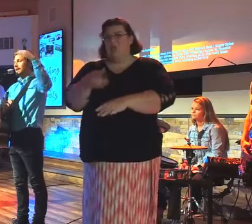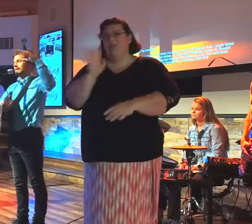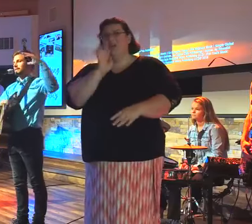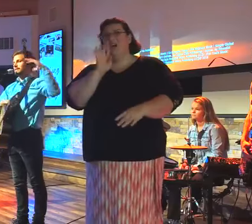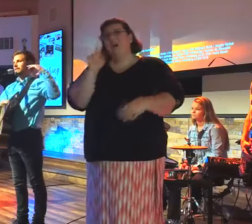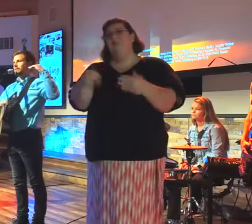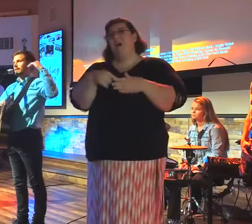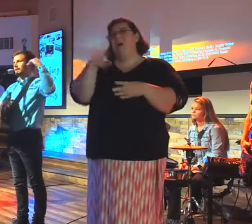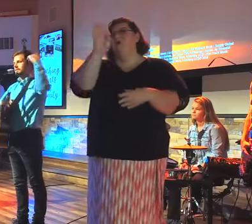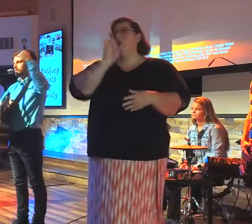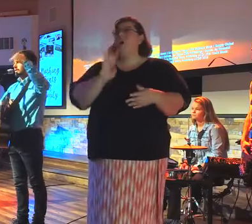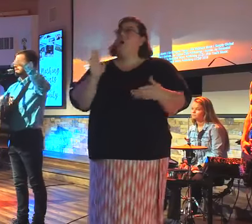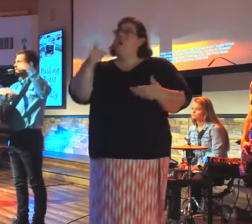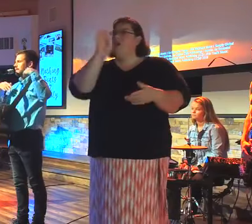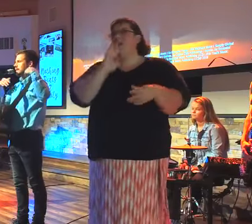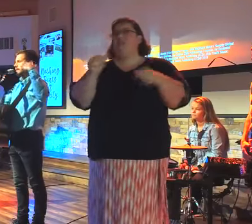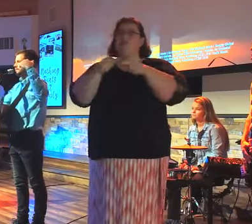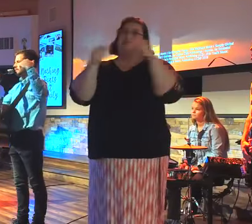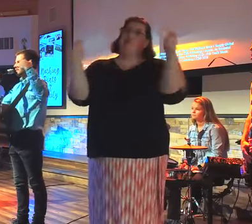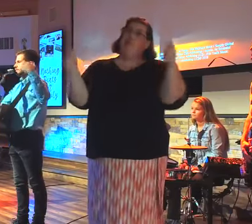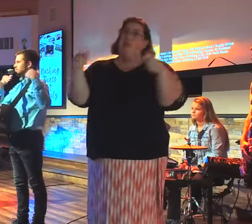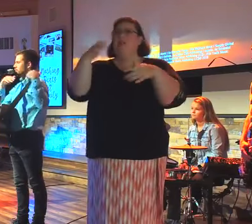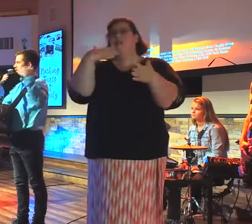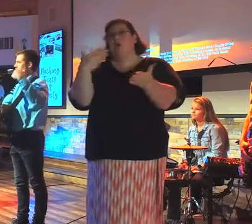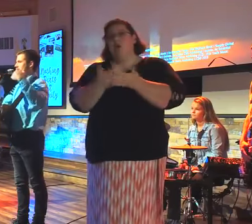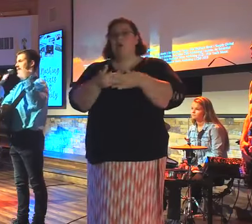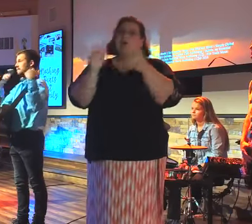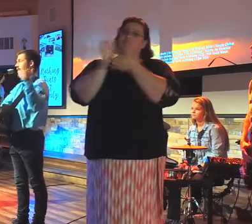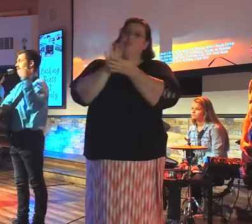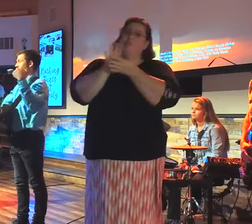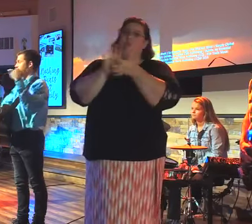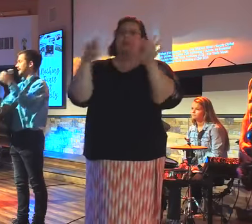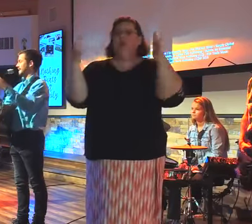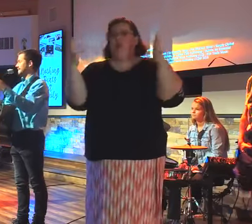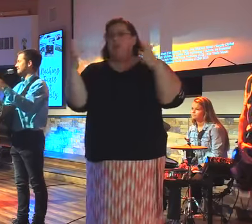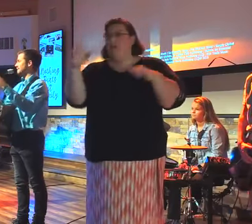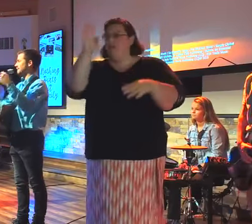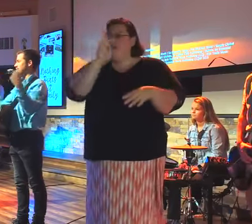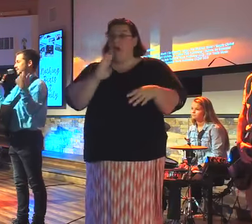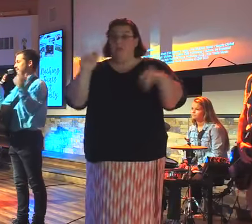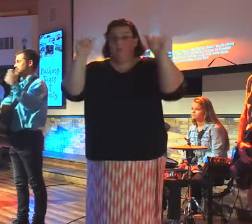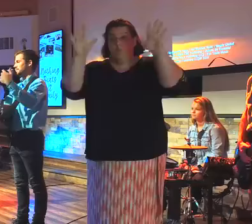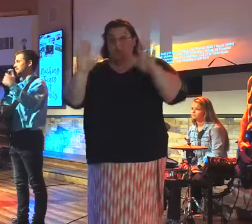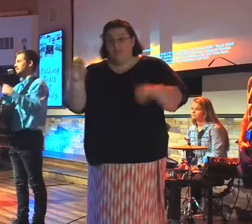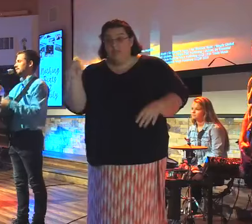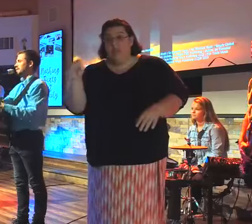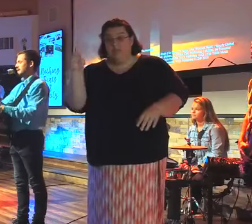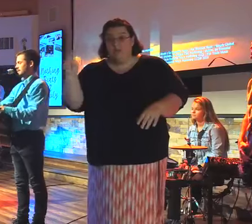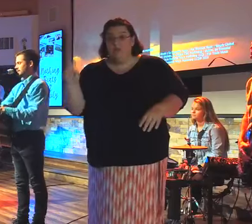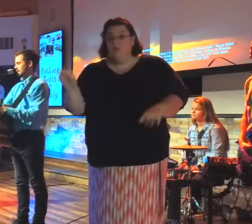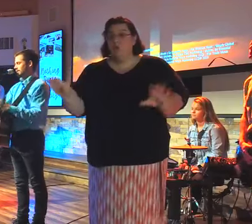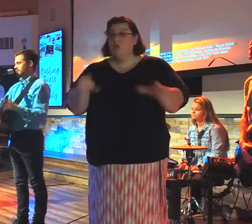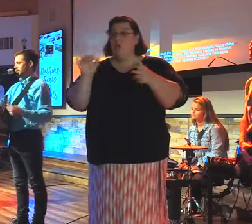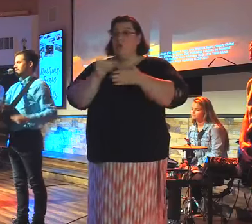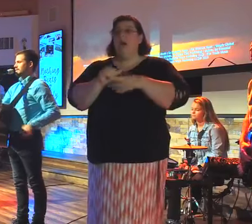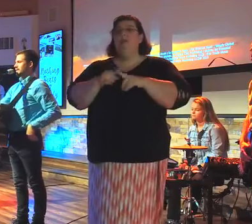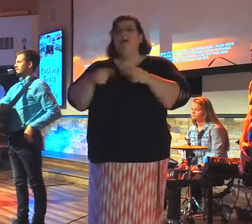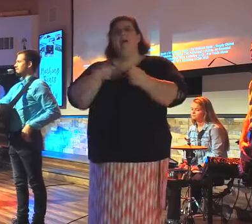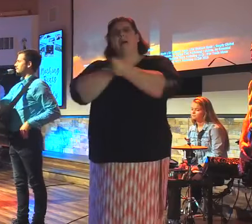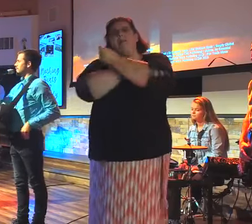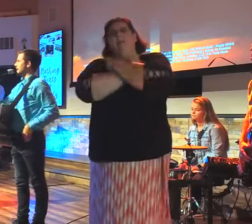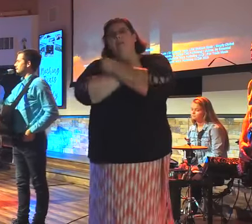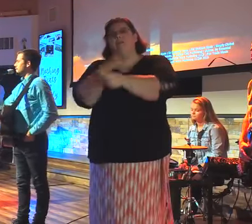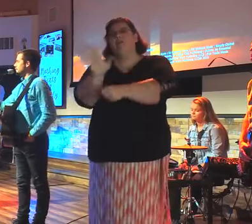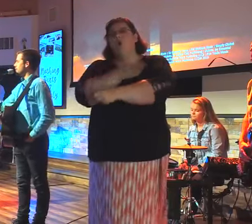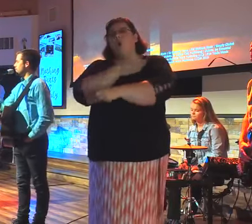about God, and you know, God is great, and God is good, and we praise Him, and that is fantastic, because that's what we're supposed to do. But I love songs that